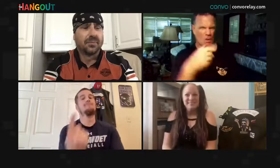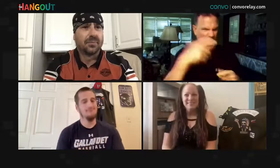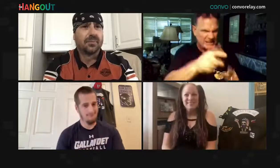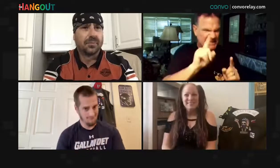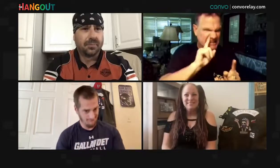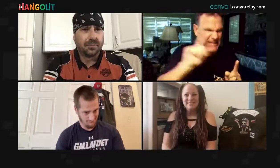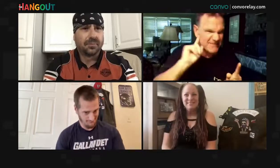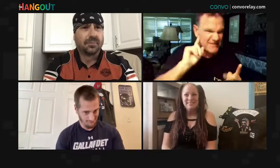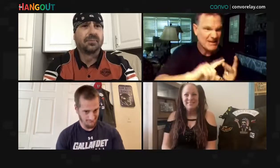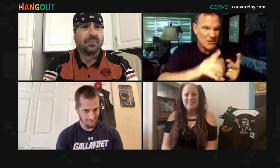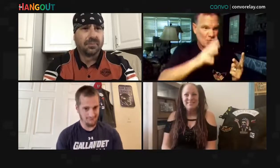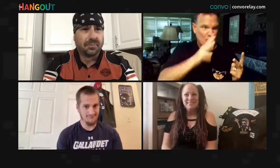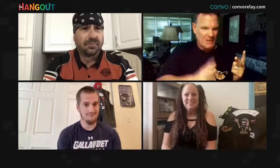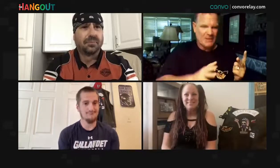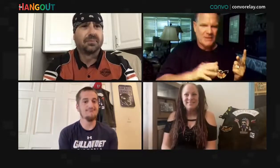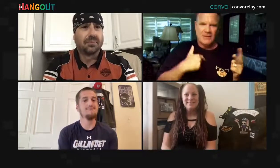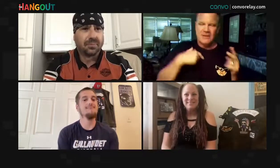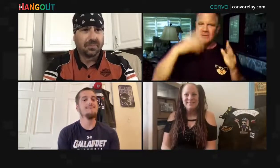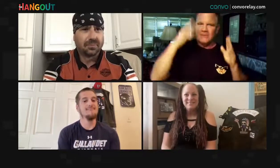Yeah. And she was alone.